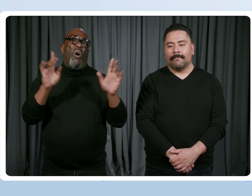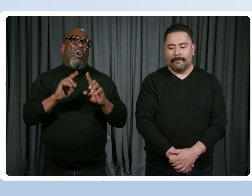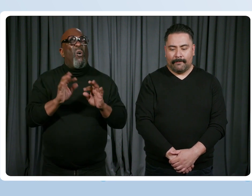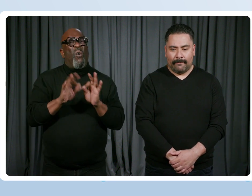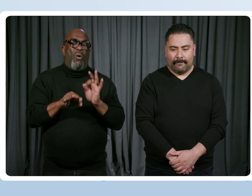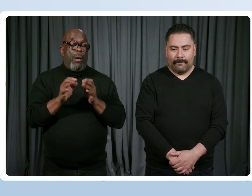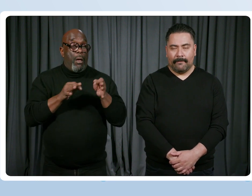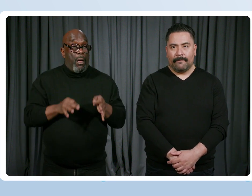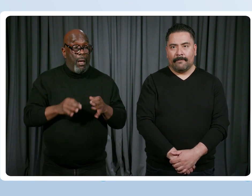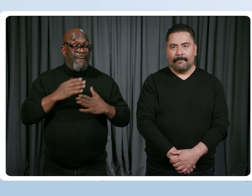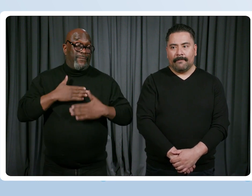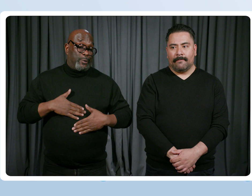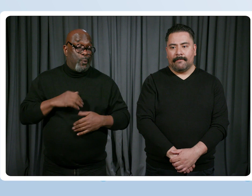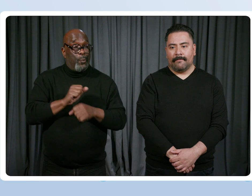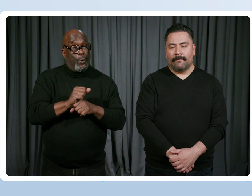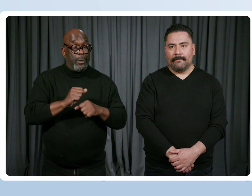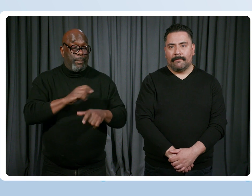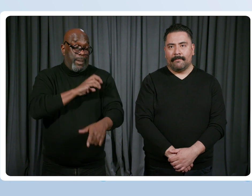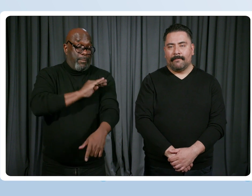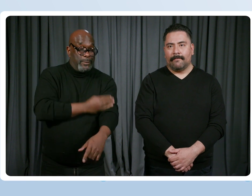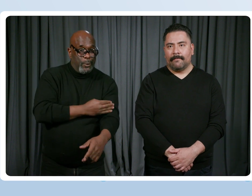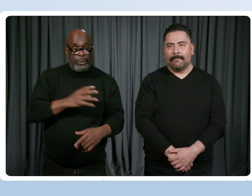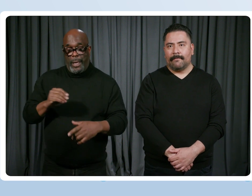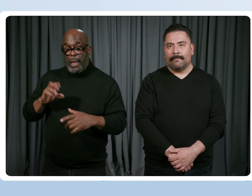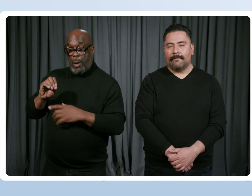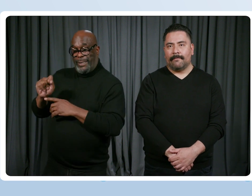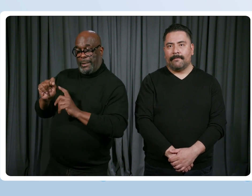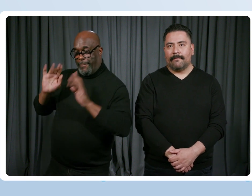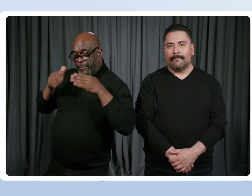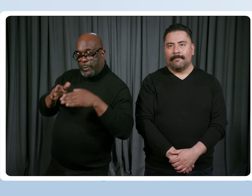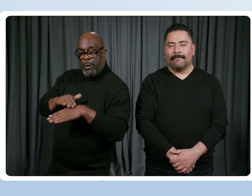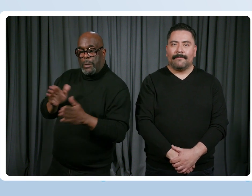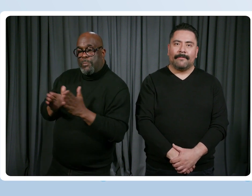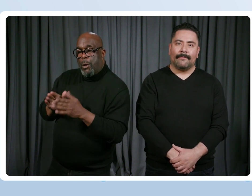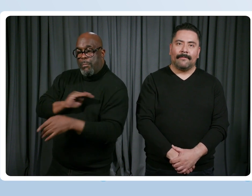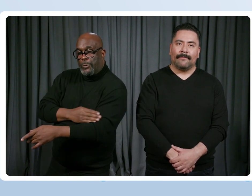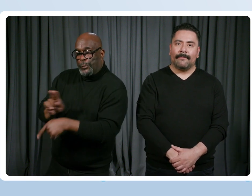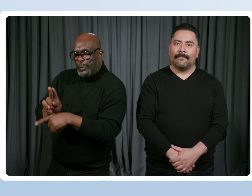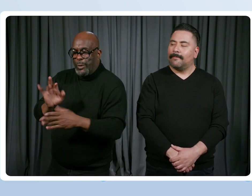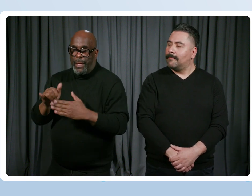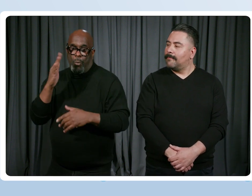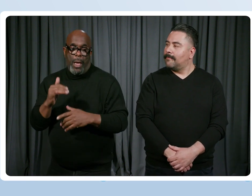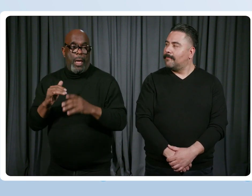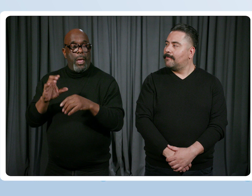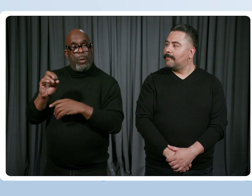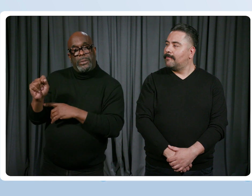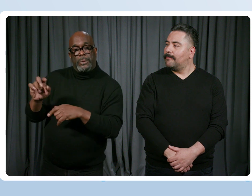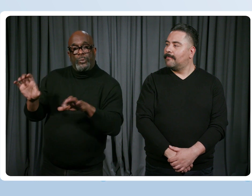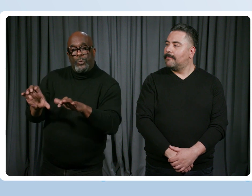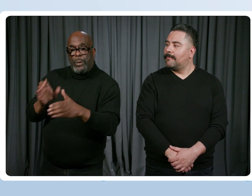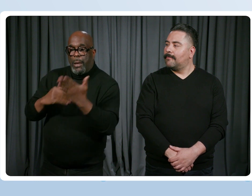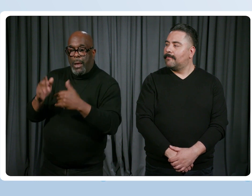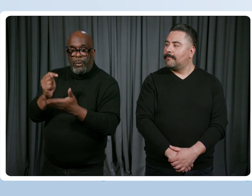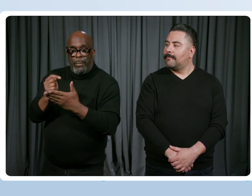physical therapists focus on big muscles and occupational therapists focus on small muscles. And that's why OT does hand therapy, for example. But what